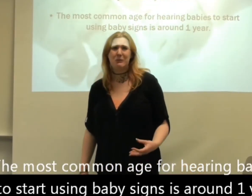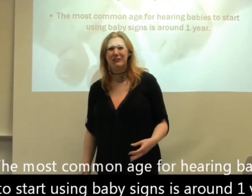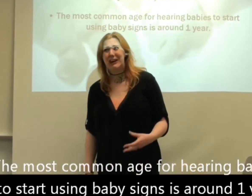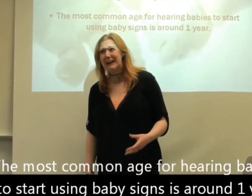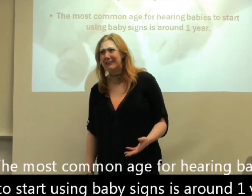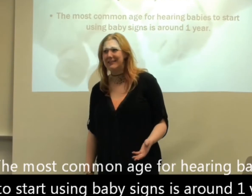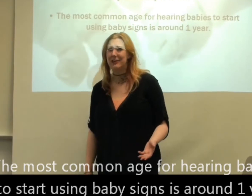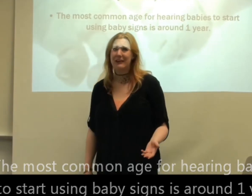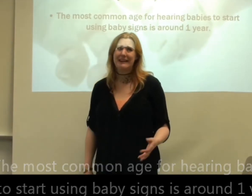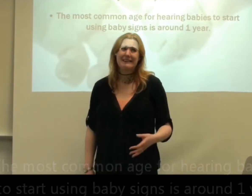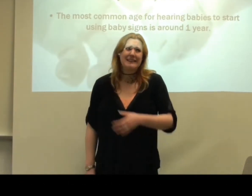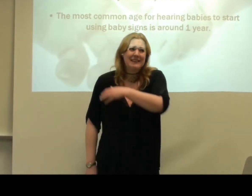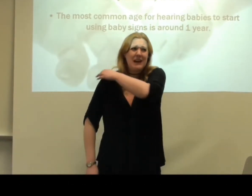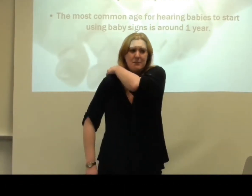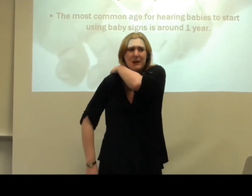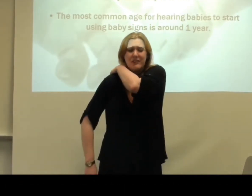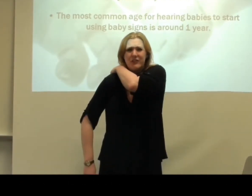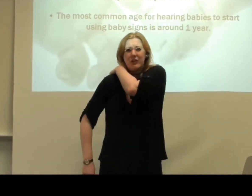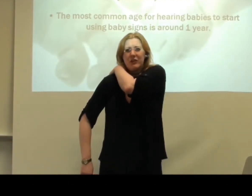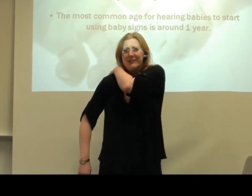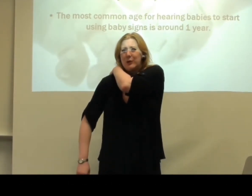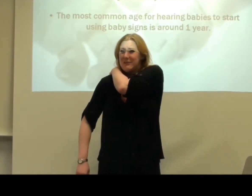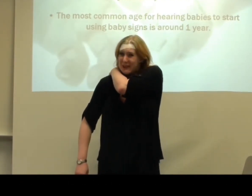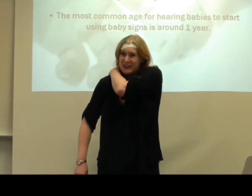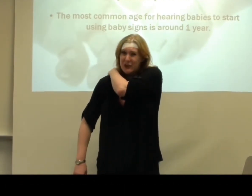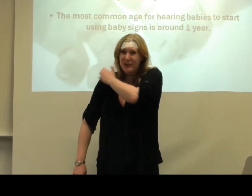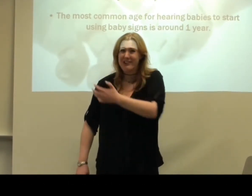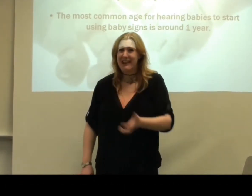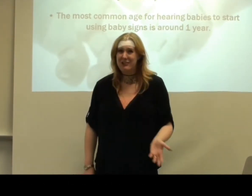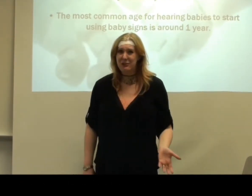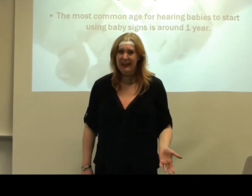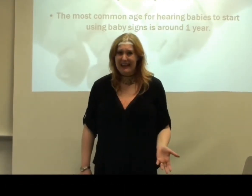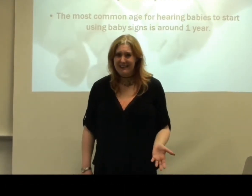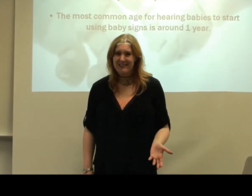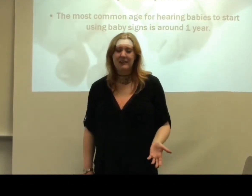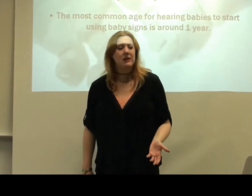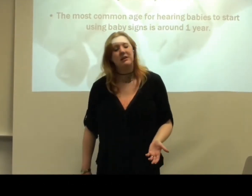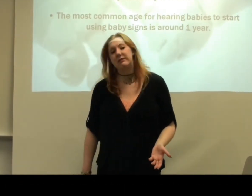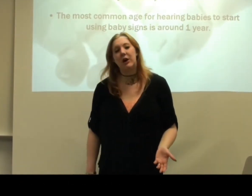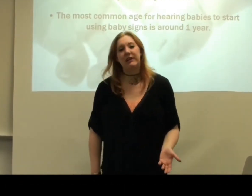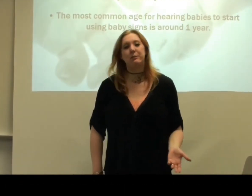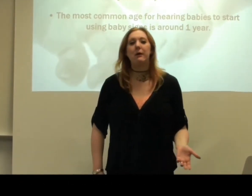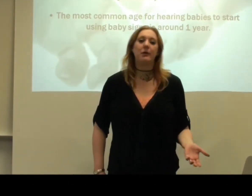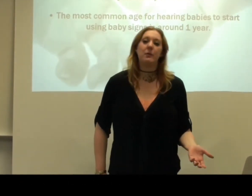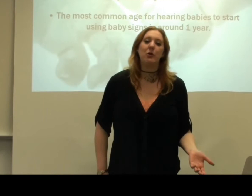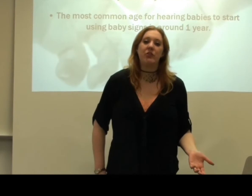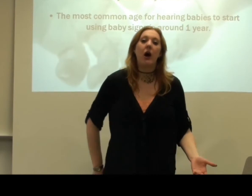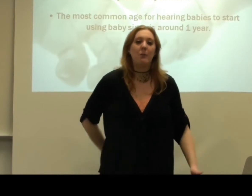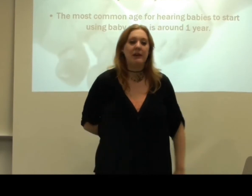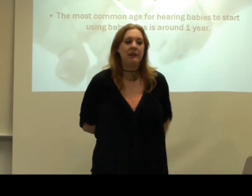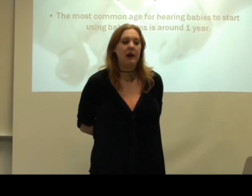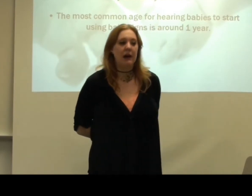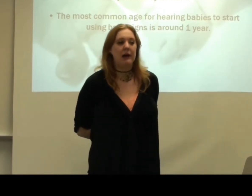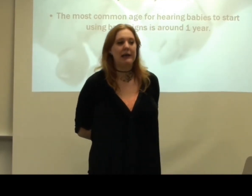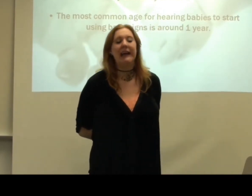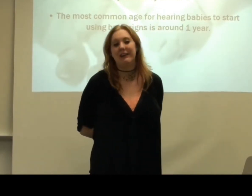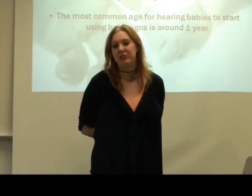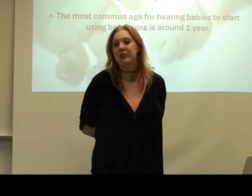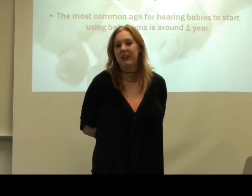my child is already 9 months or 12 months old, is that too late? No, that's probably the most common age that